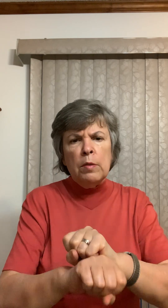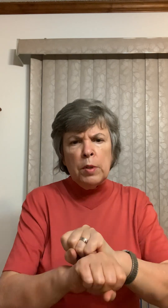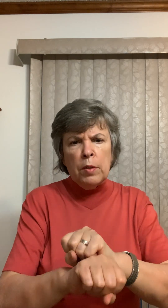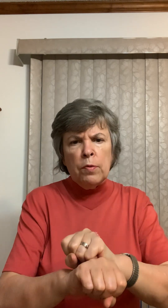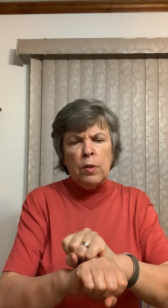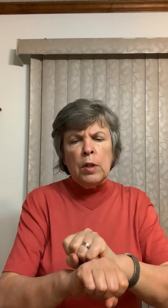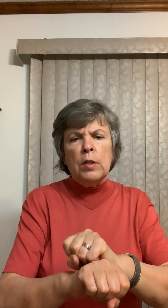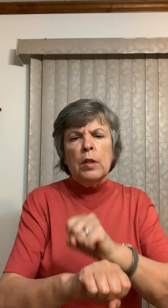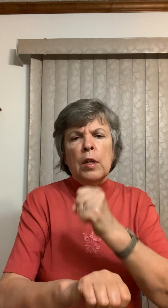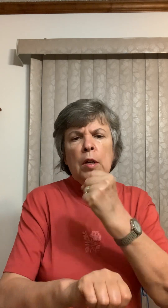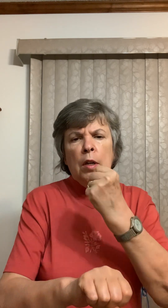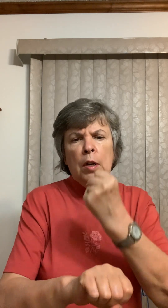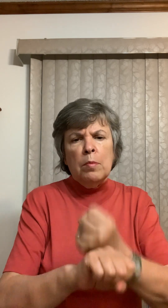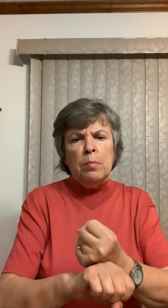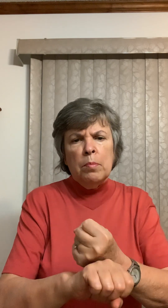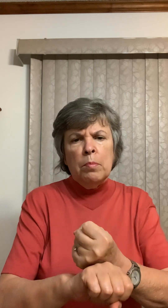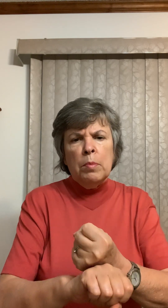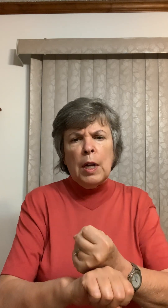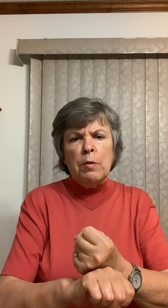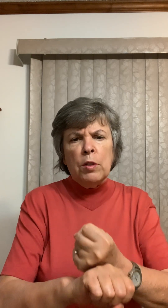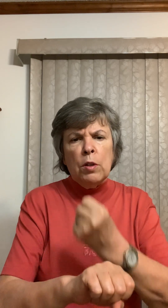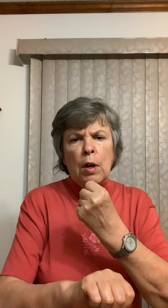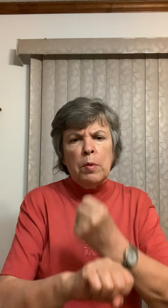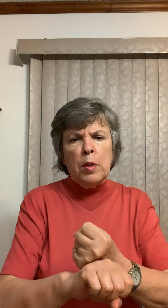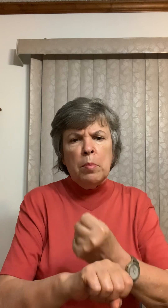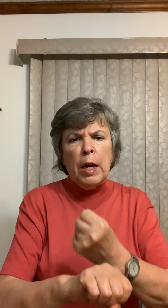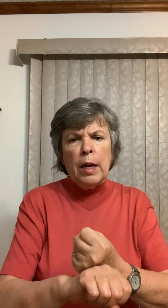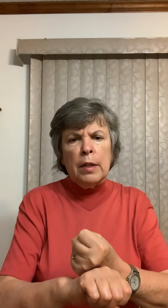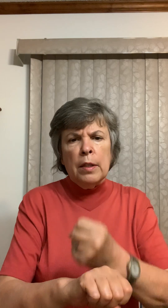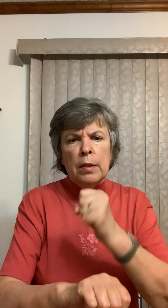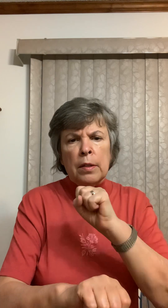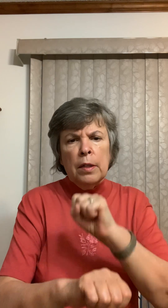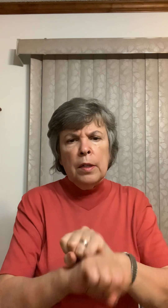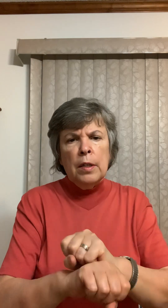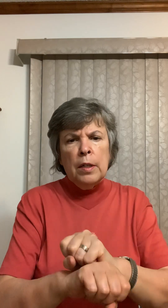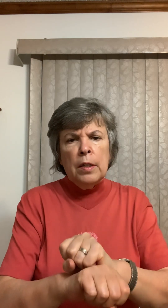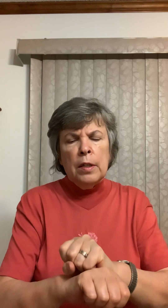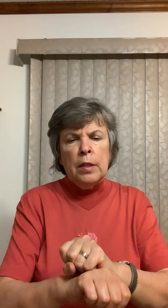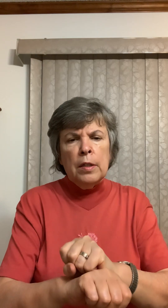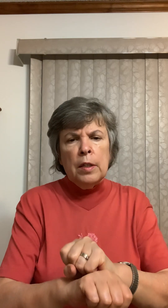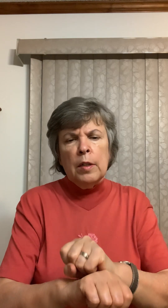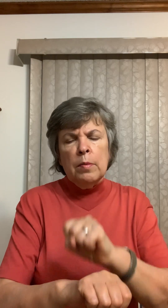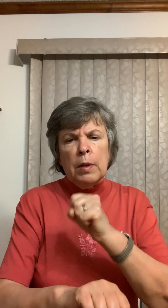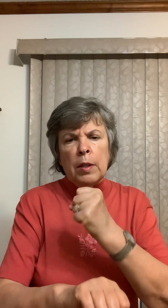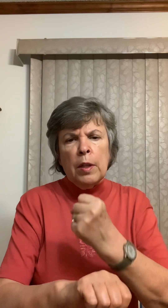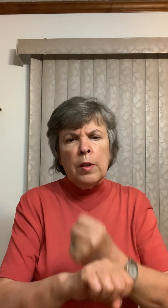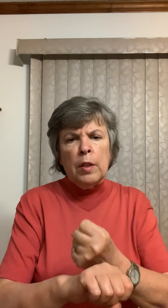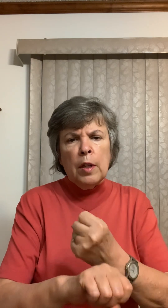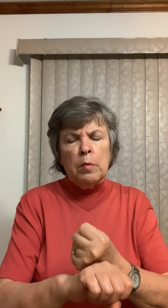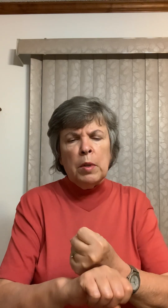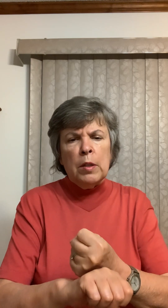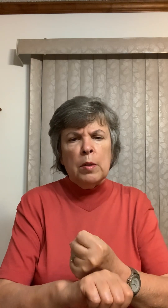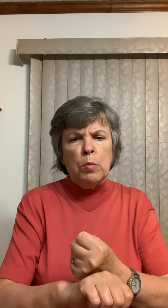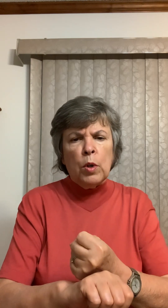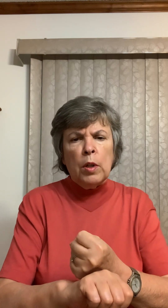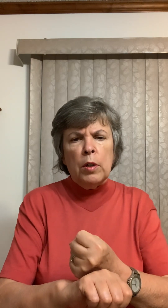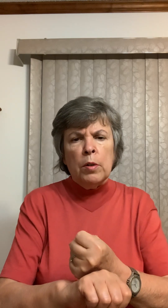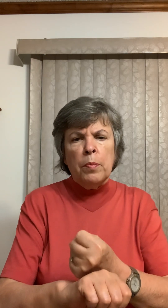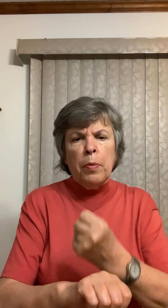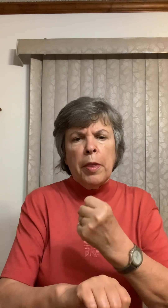with the front, but I was taught with the back, and I think that makes it more clear.